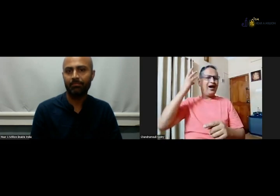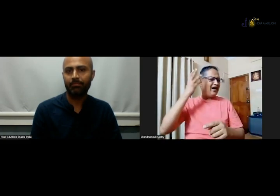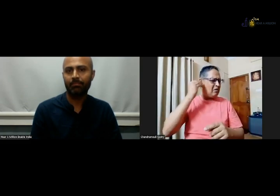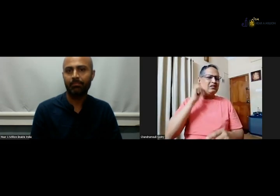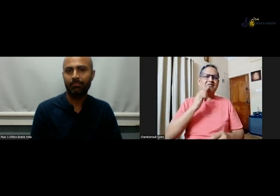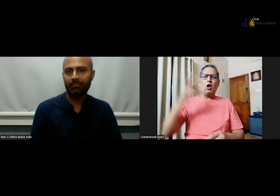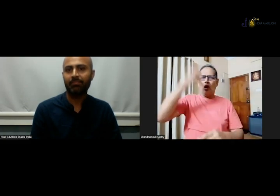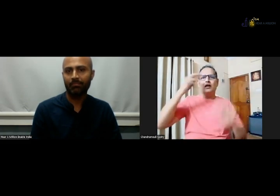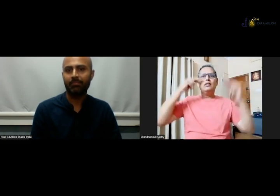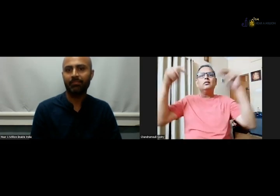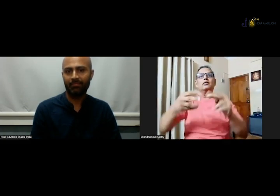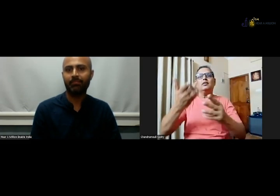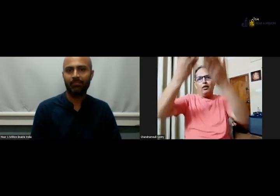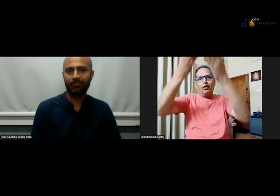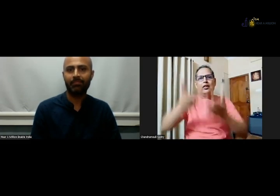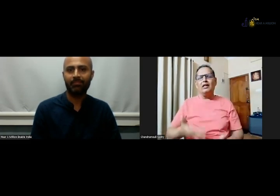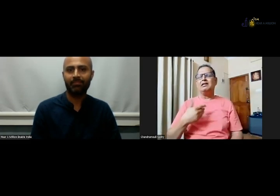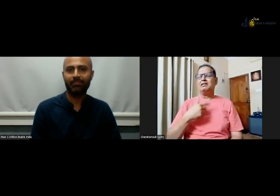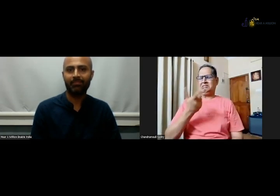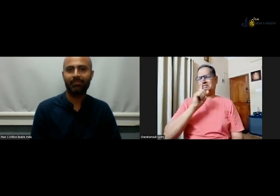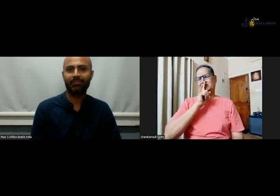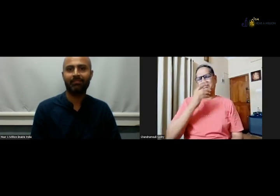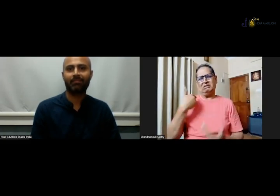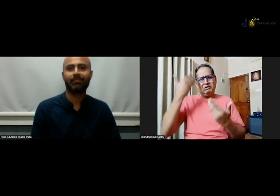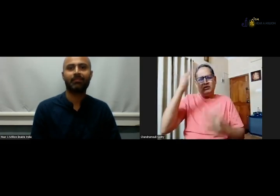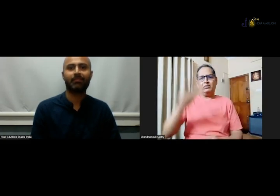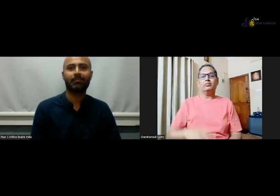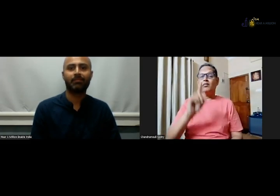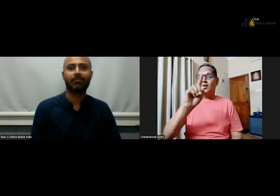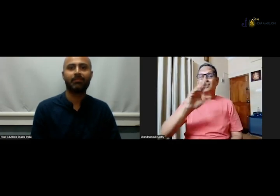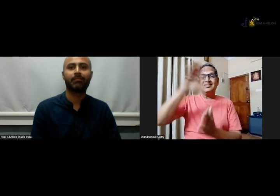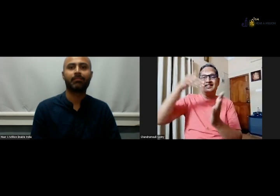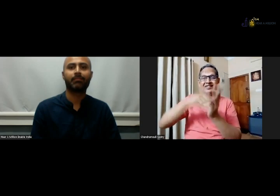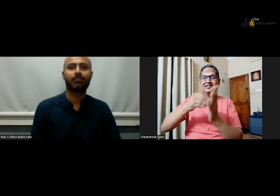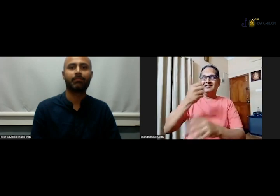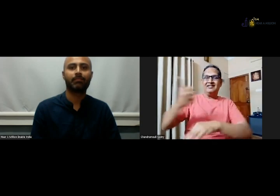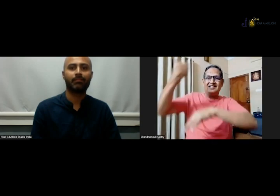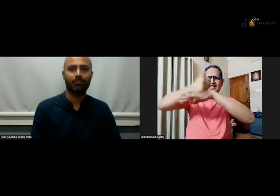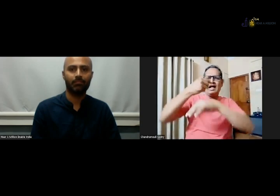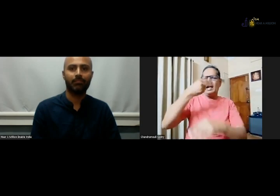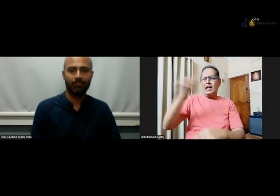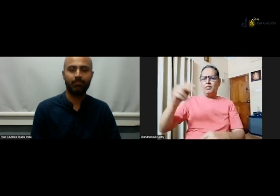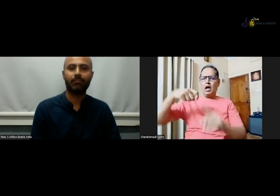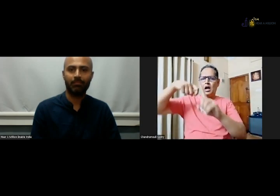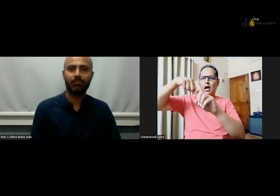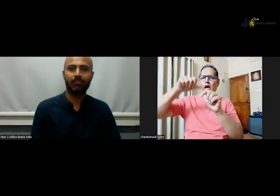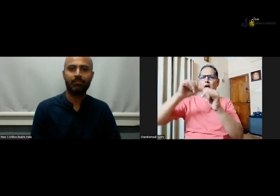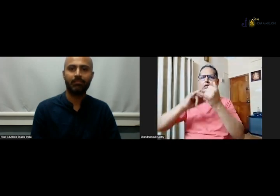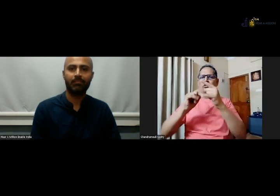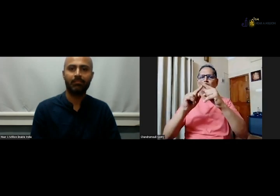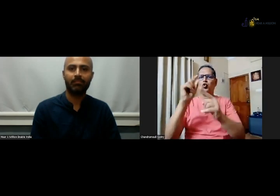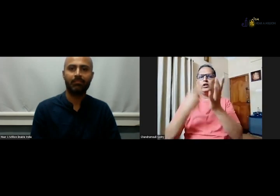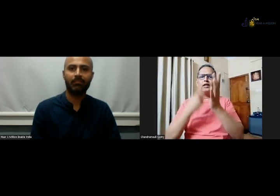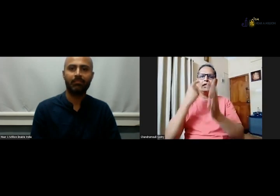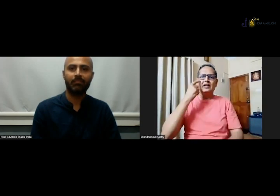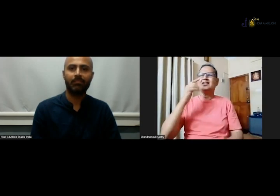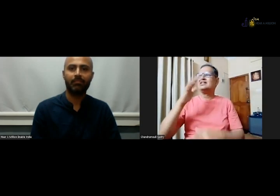also that much important as compared to sign language. So yeah, so we had argument about it.